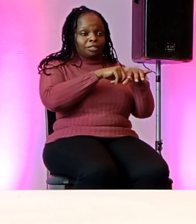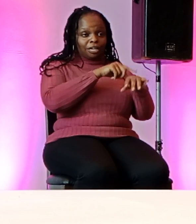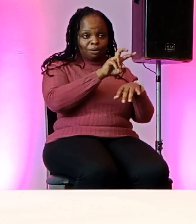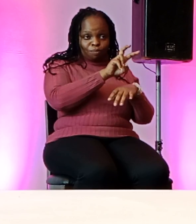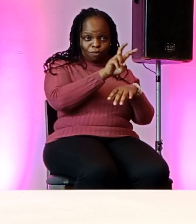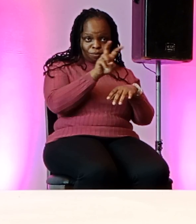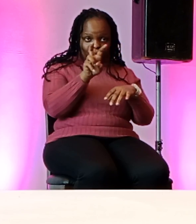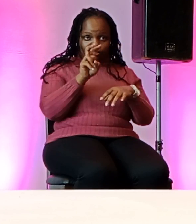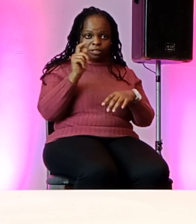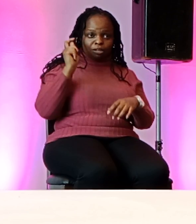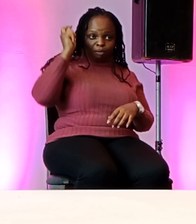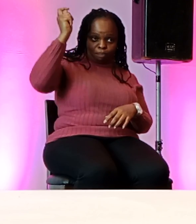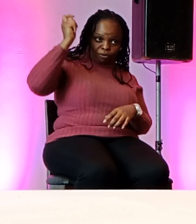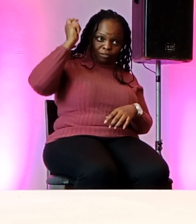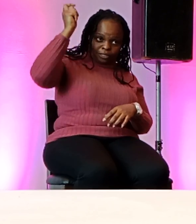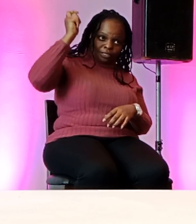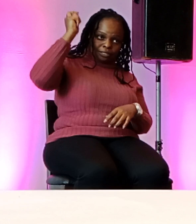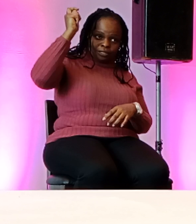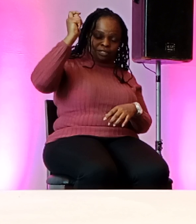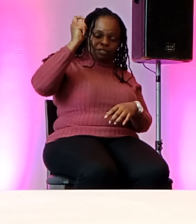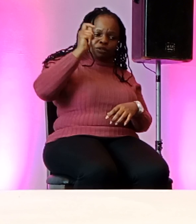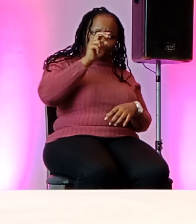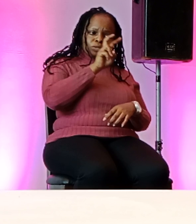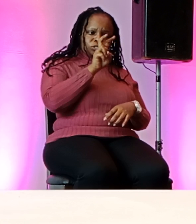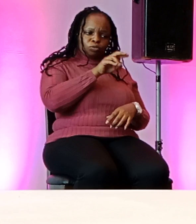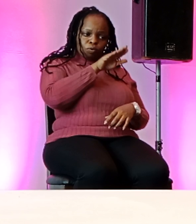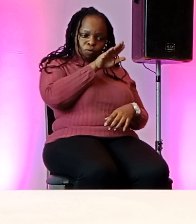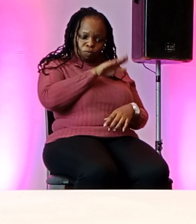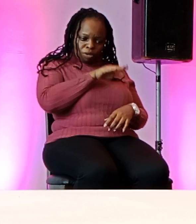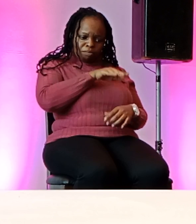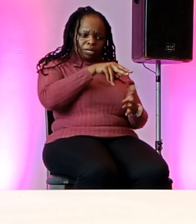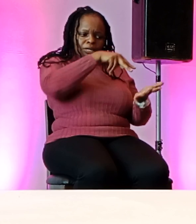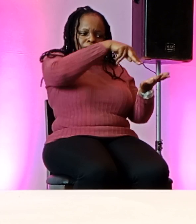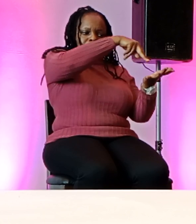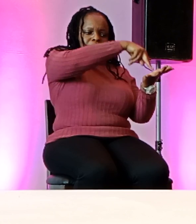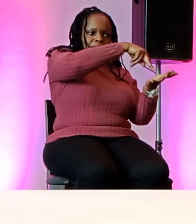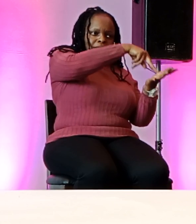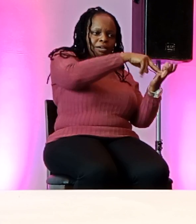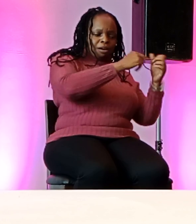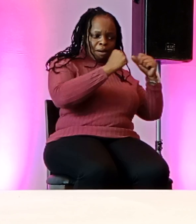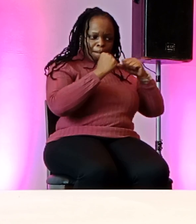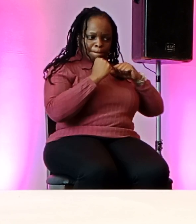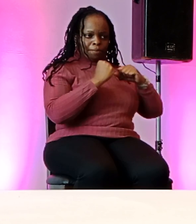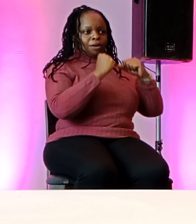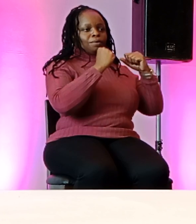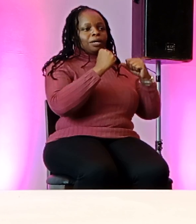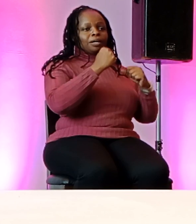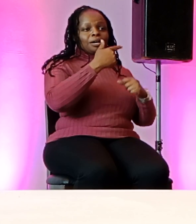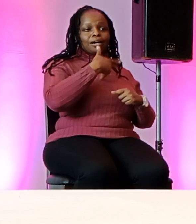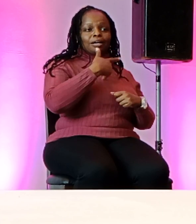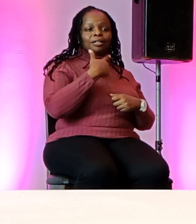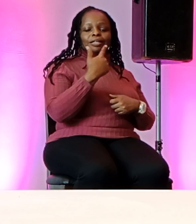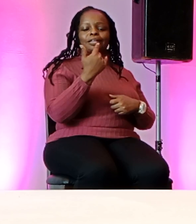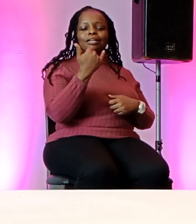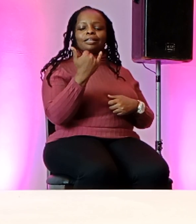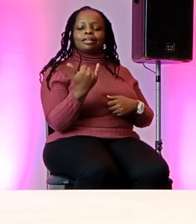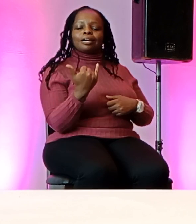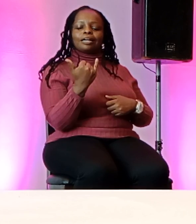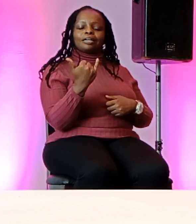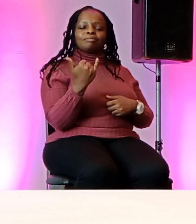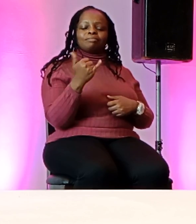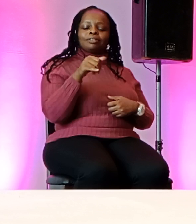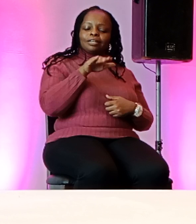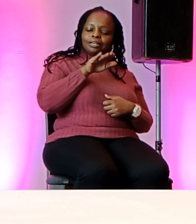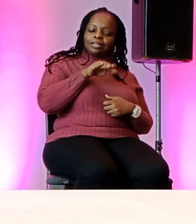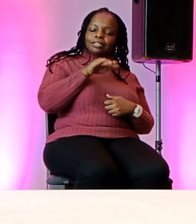watched the protests, we saw women standing in their power. There was that one young lady. Remember, she was holding onto